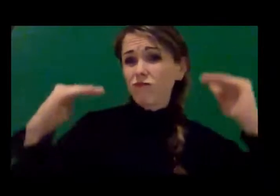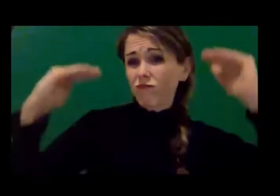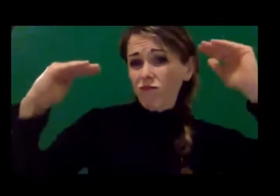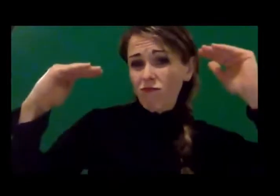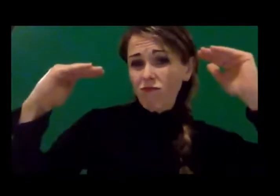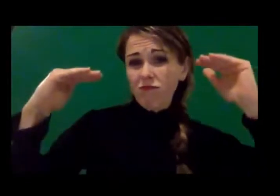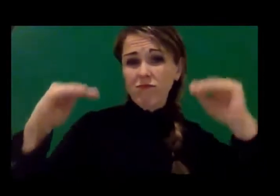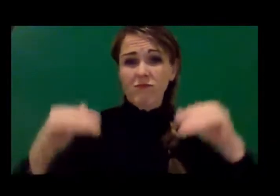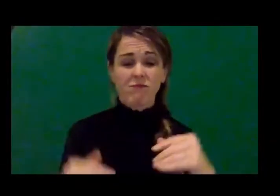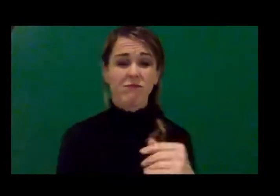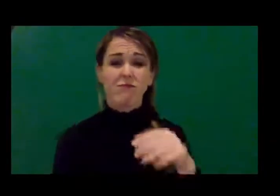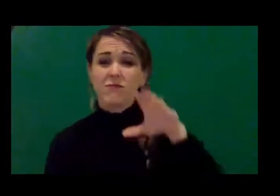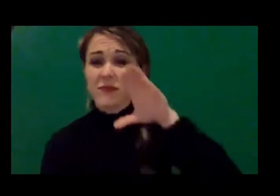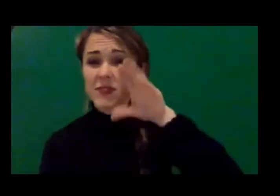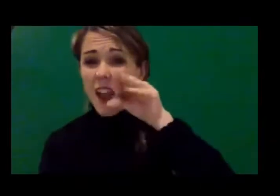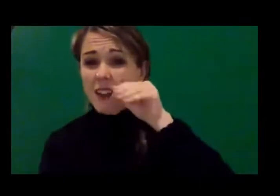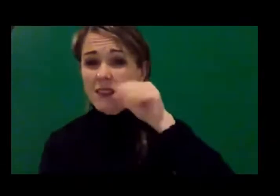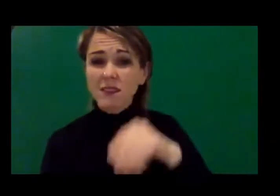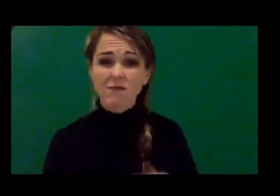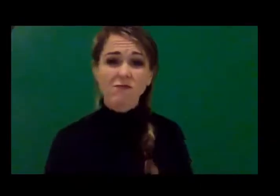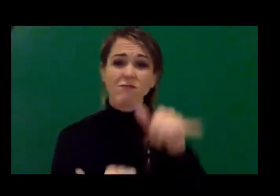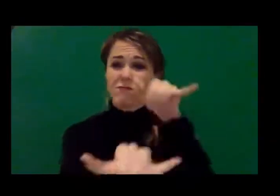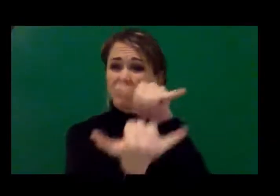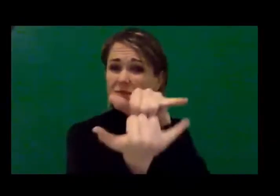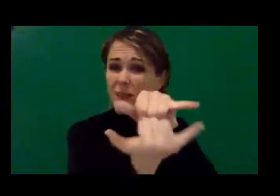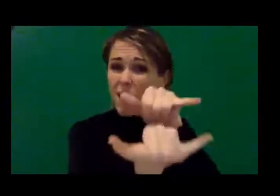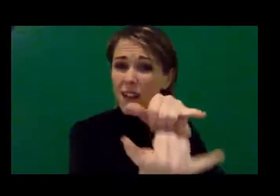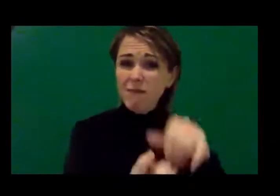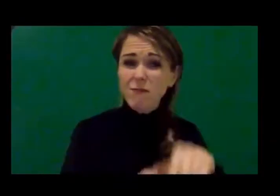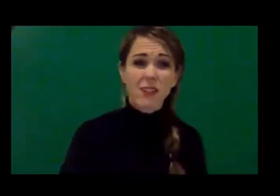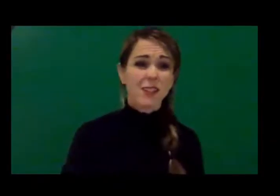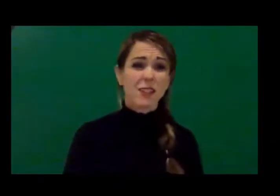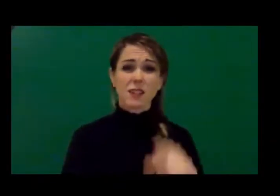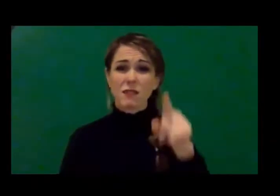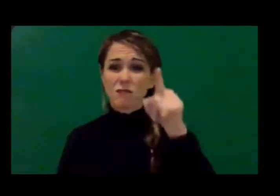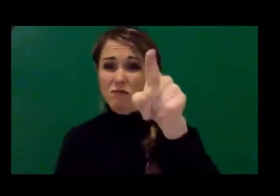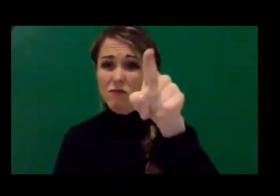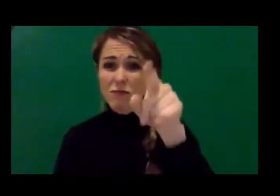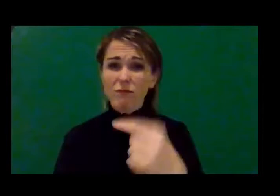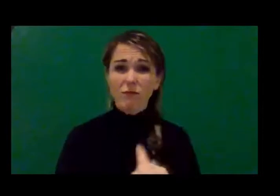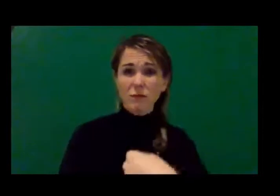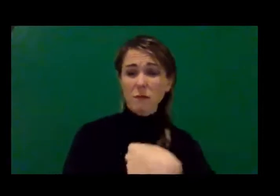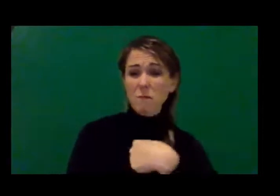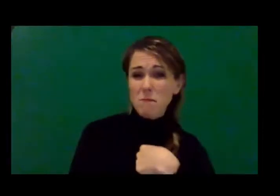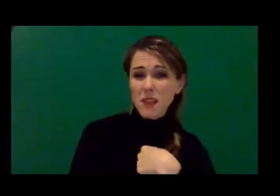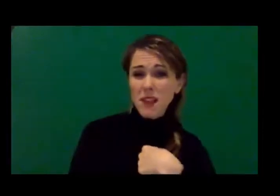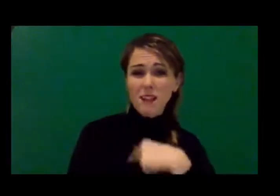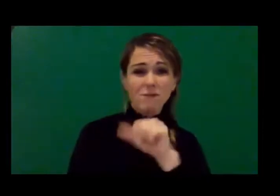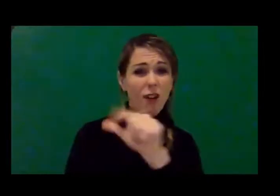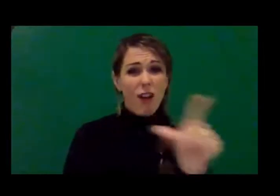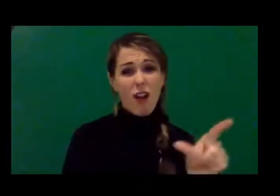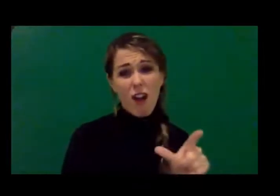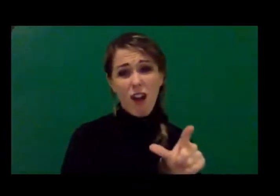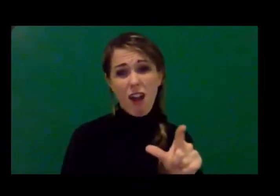Ducks, hippopotamuses, you and me, we all grow.